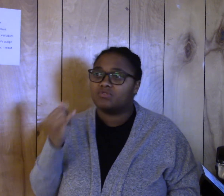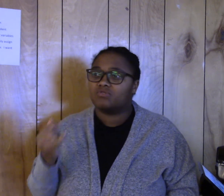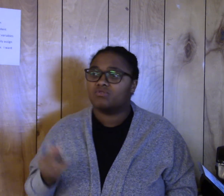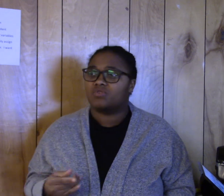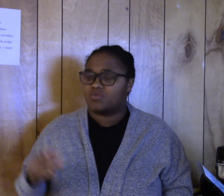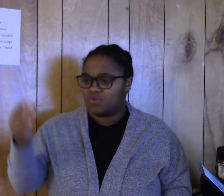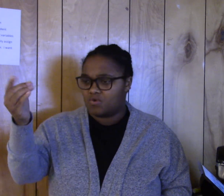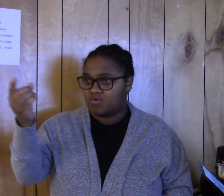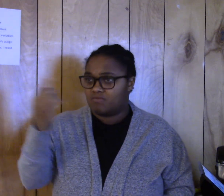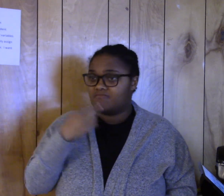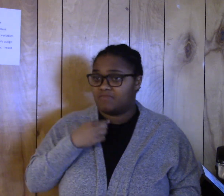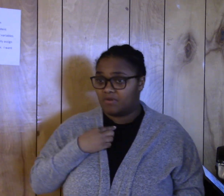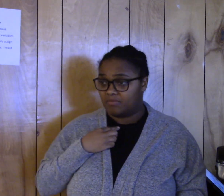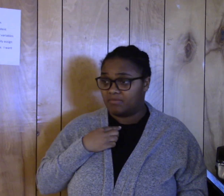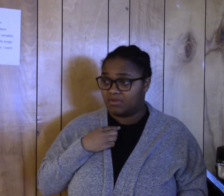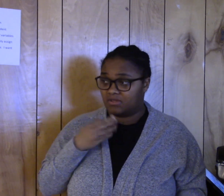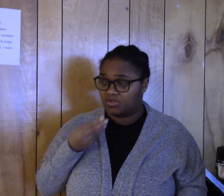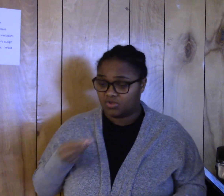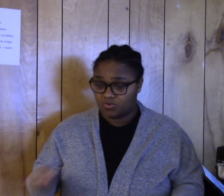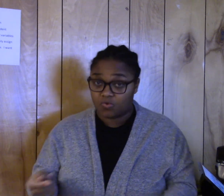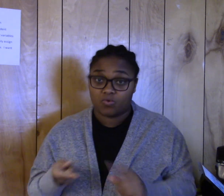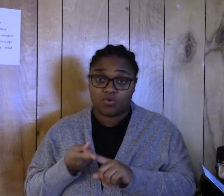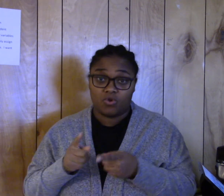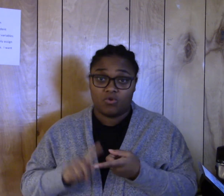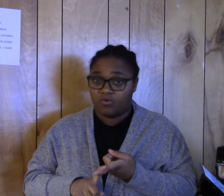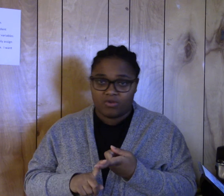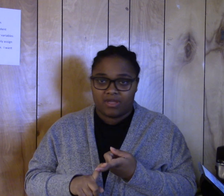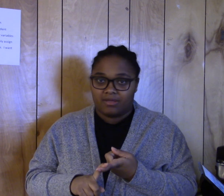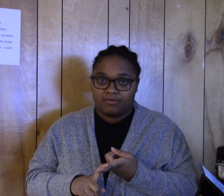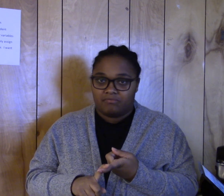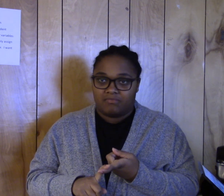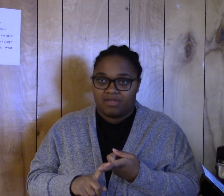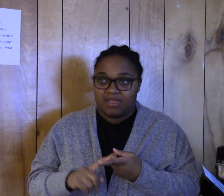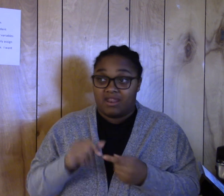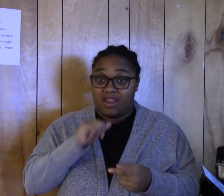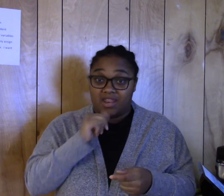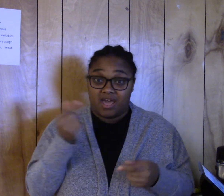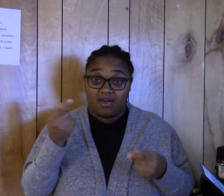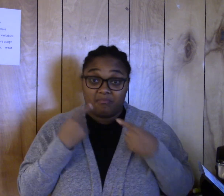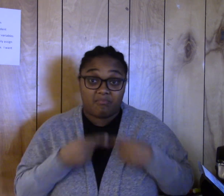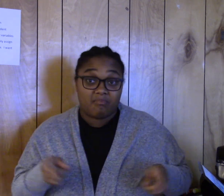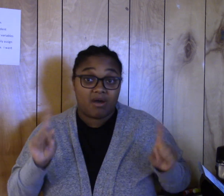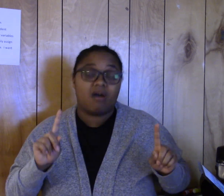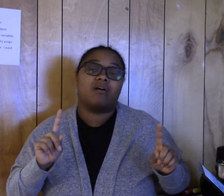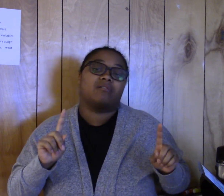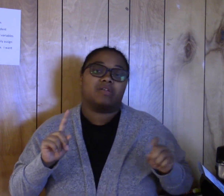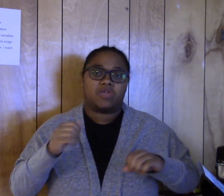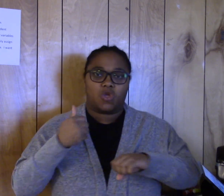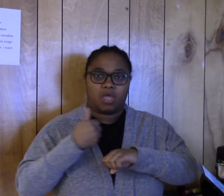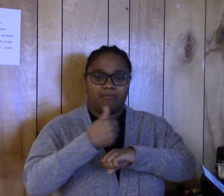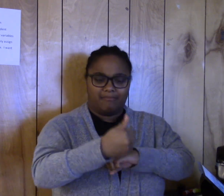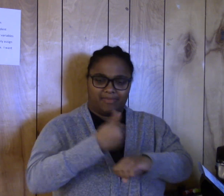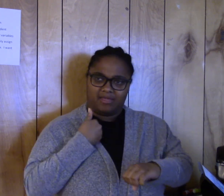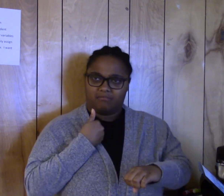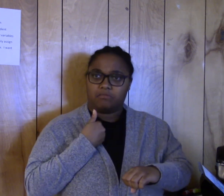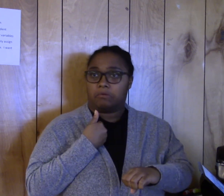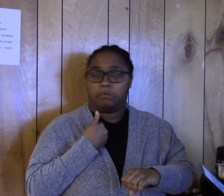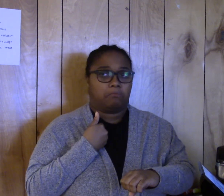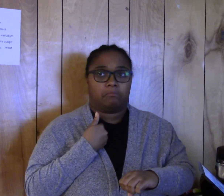me. It may be that, like, this person, the third party, the friend, decides that since nobody's being nice